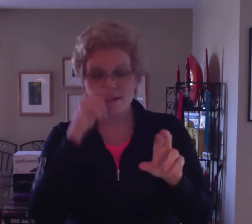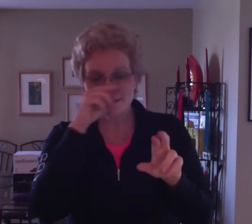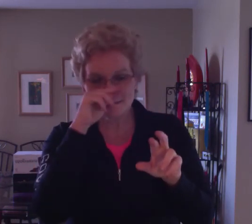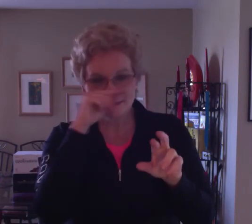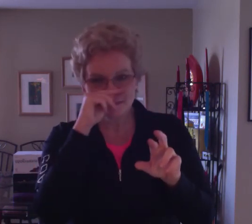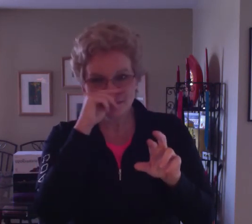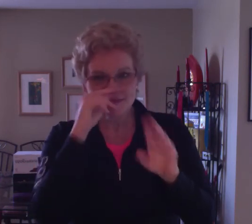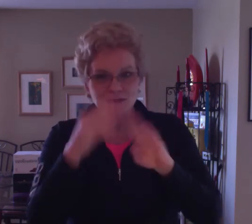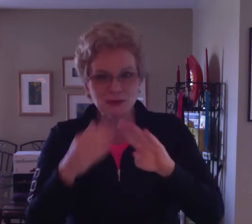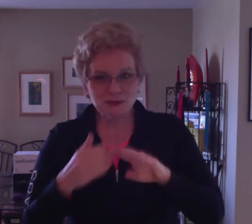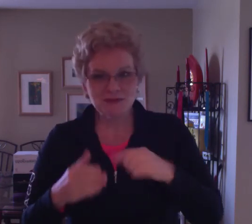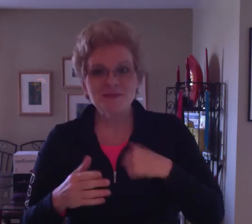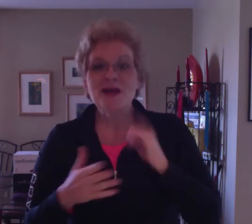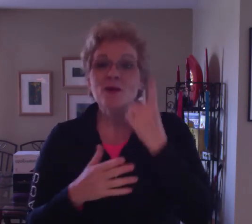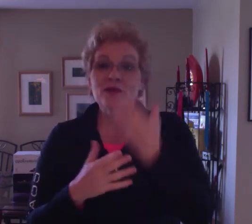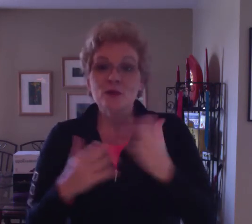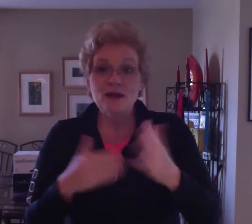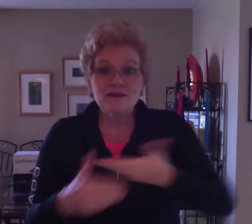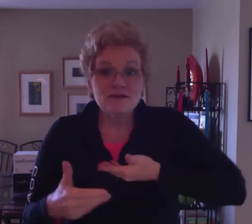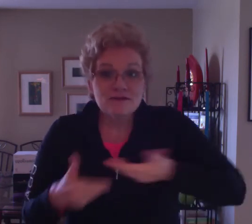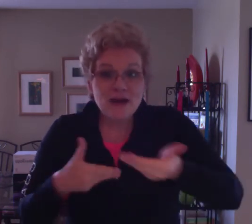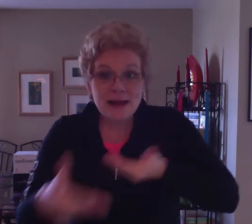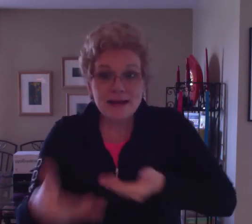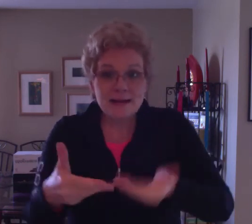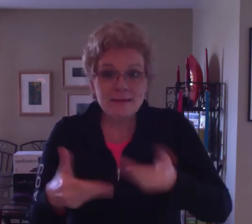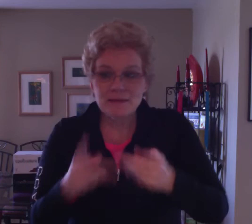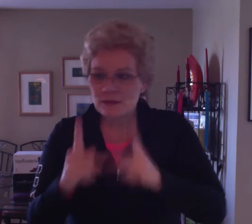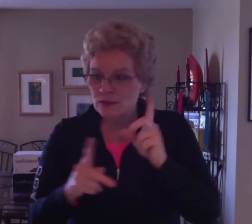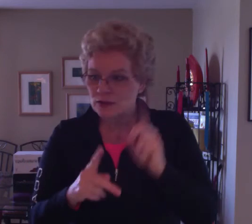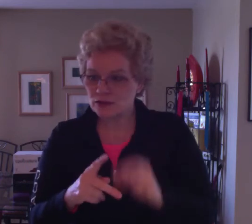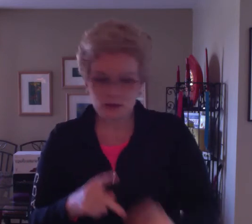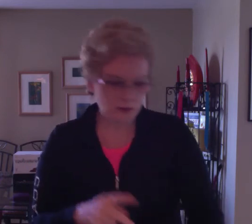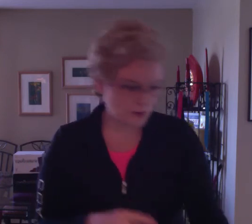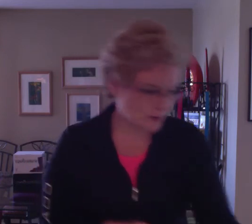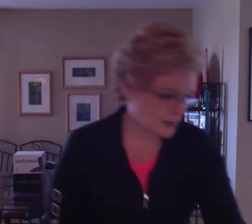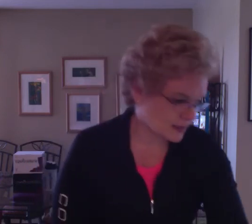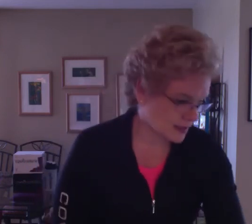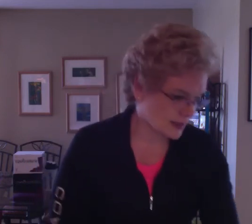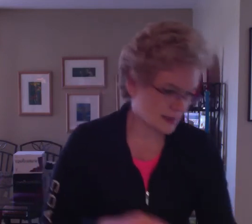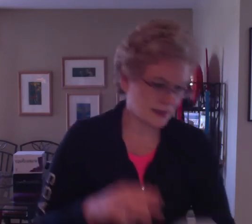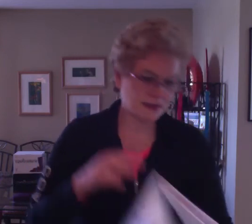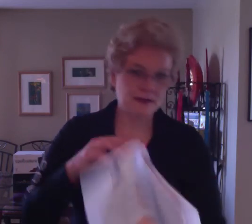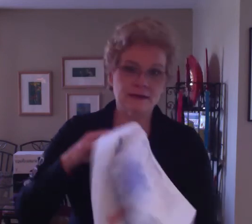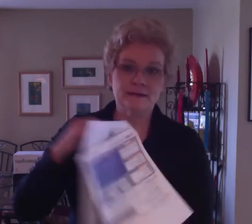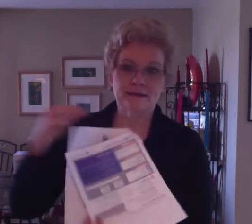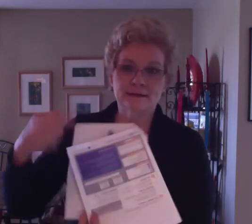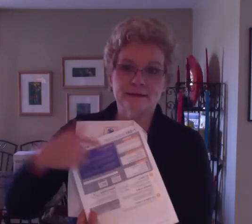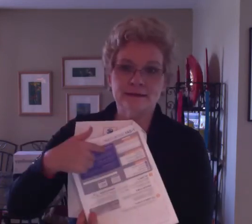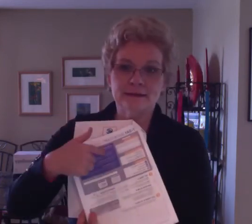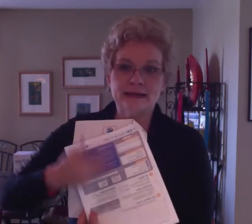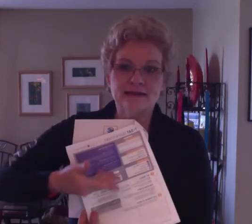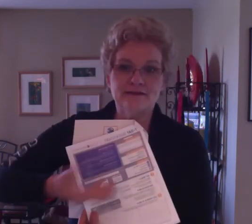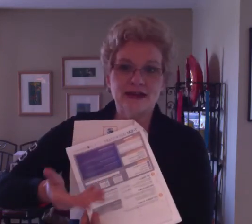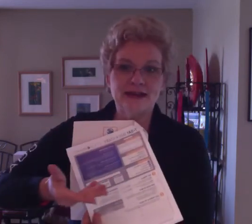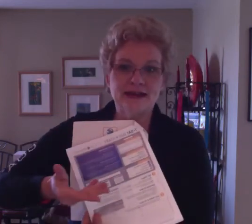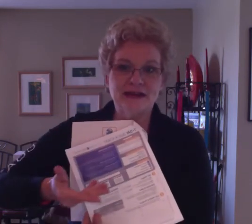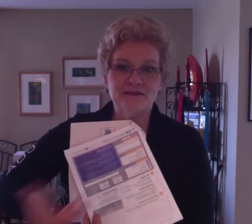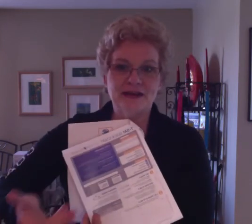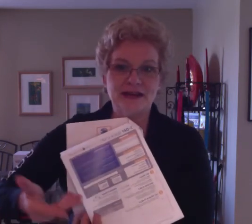invite people to do. And if you haven't looked at this, invite. But that's not what we're talking about in this video. Next